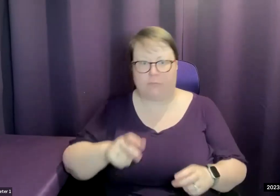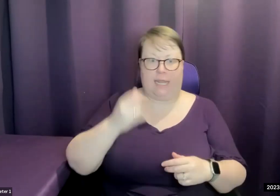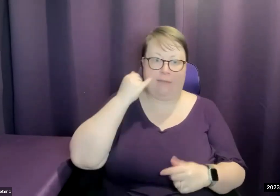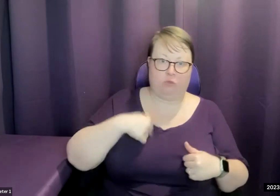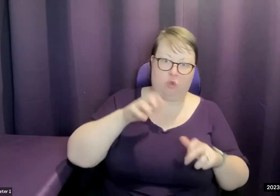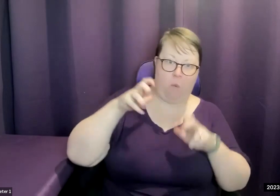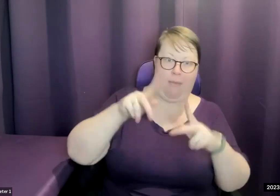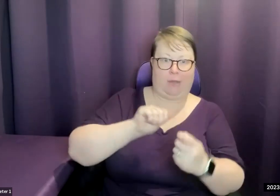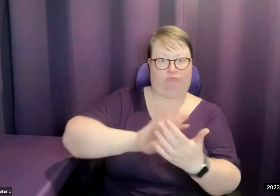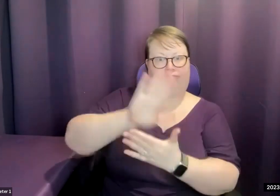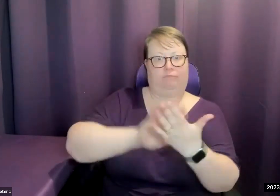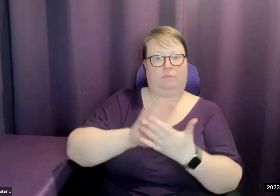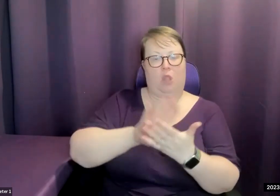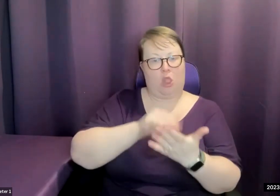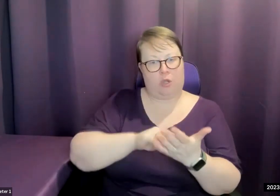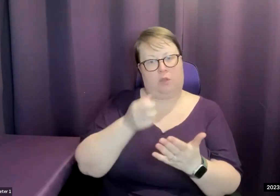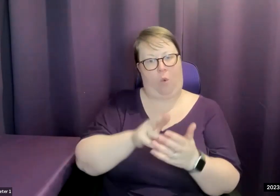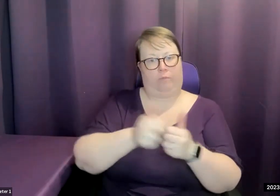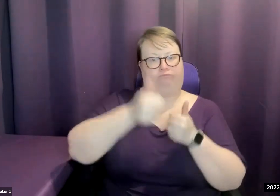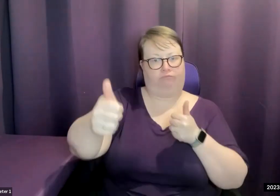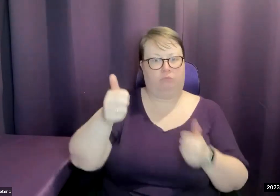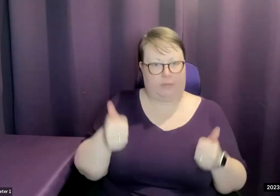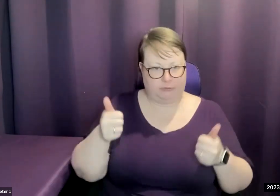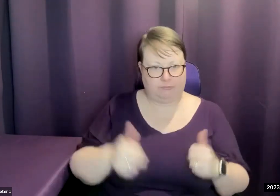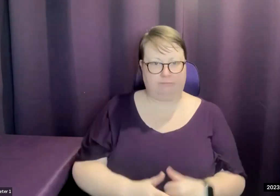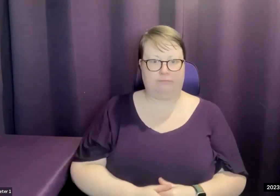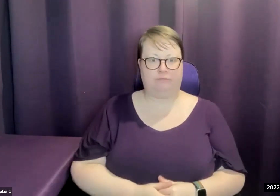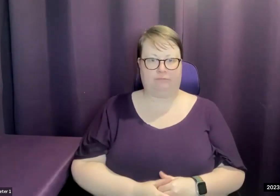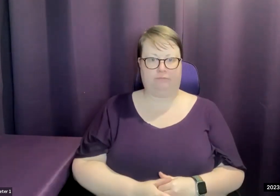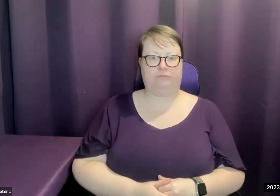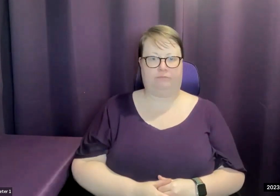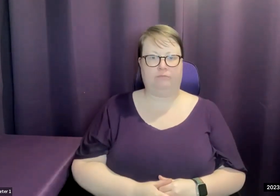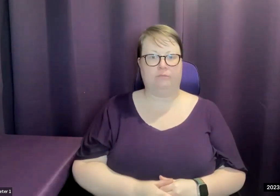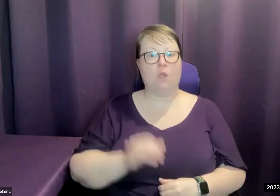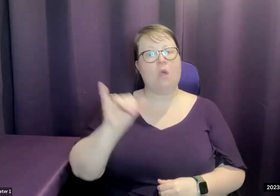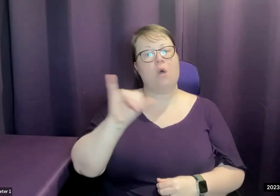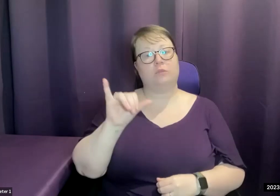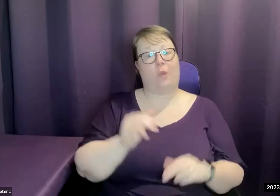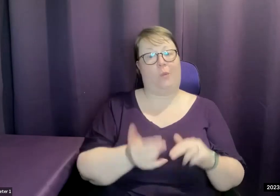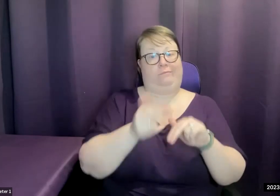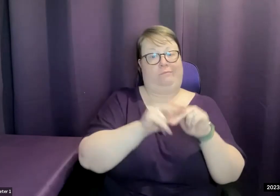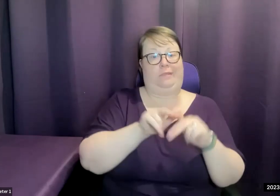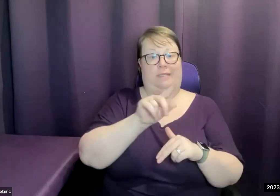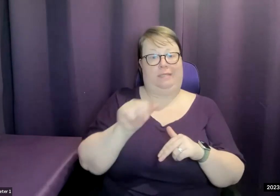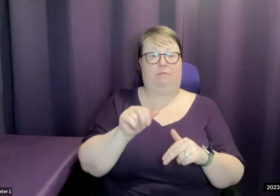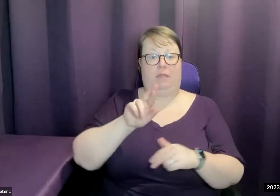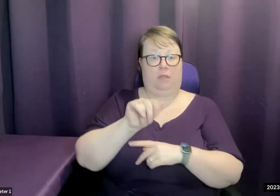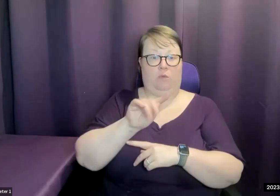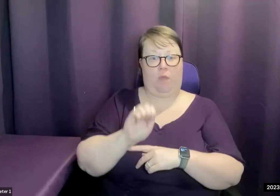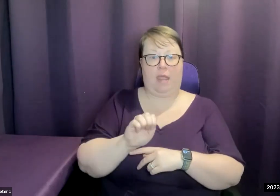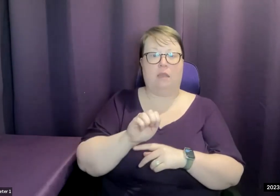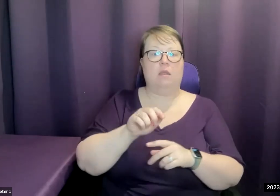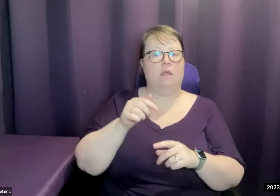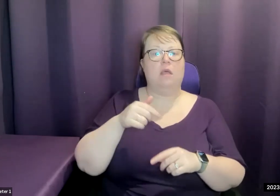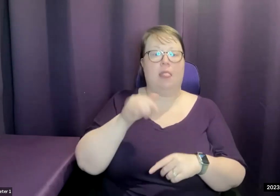Additionally, though an increase in disability was observed, this data does not provide information about the culture that these students experience or their retention in the training